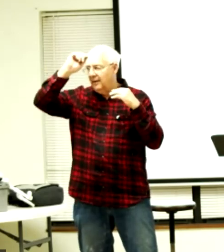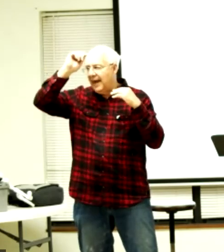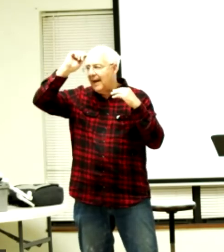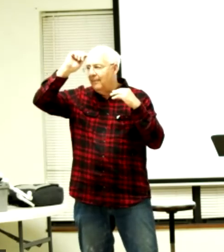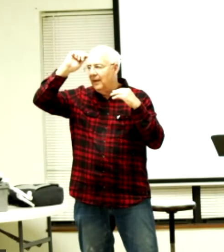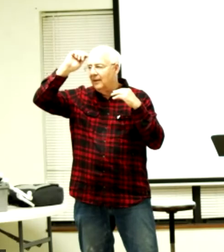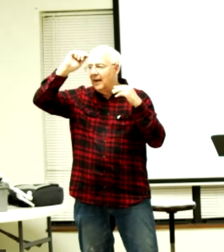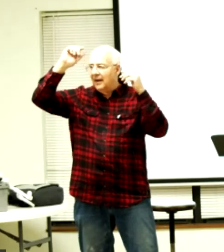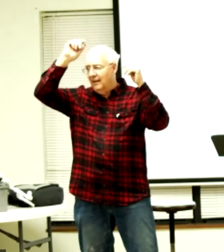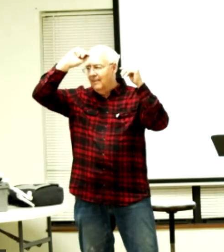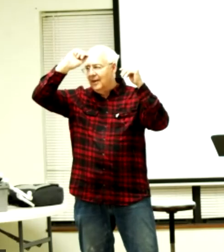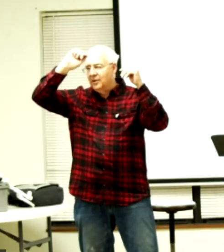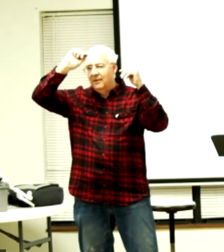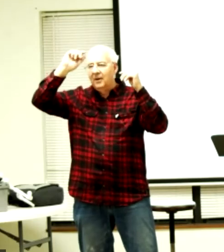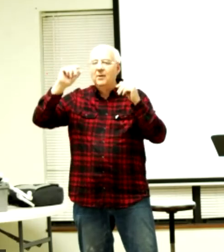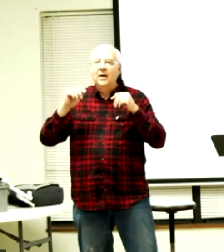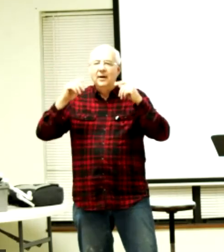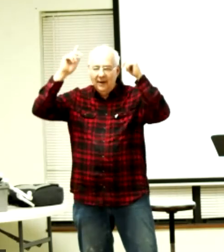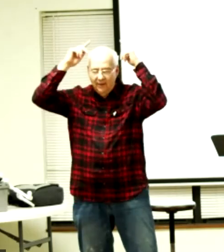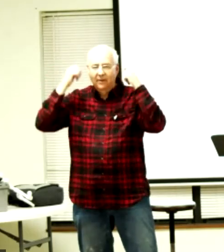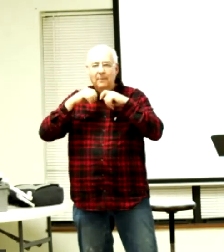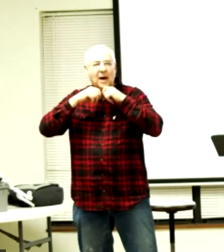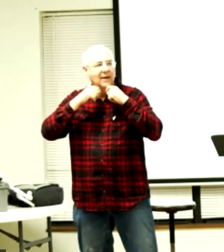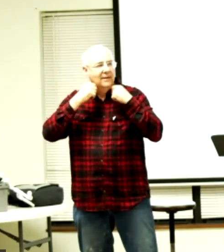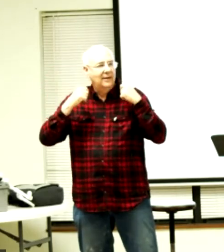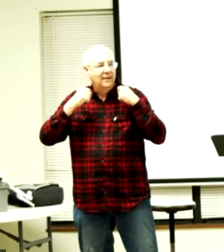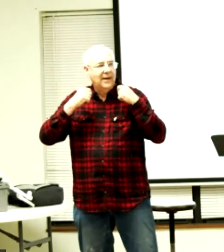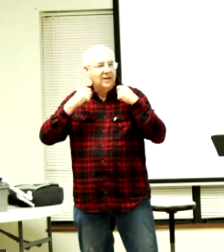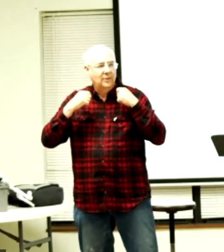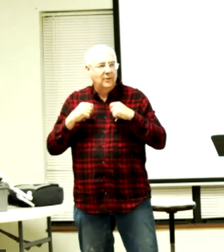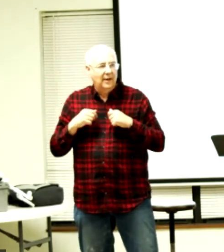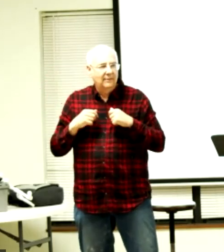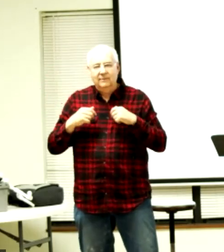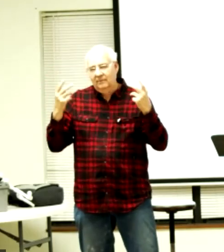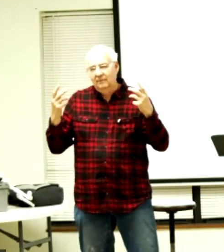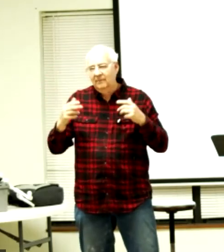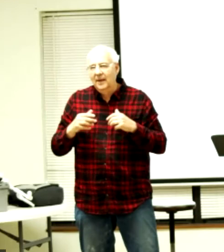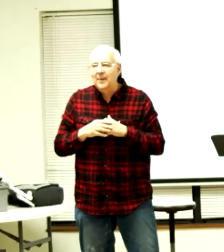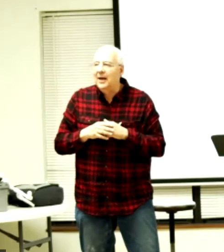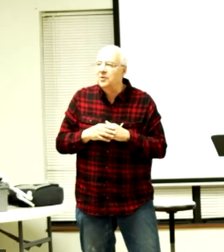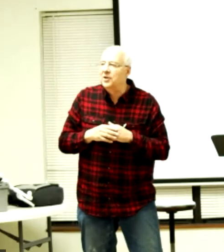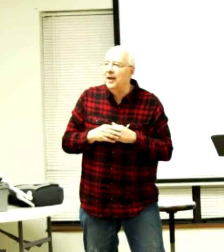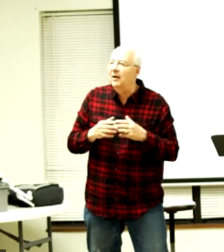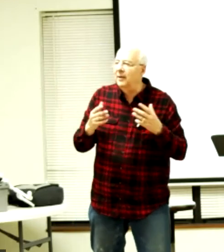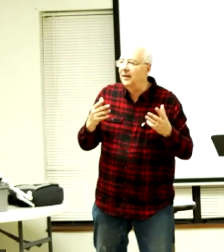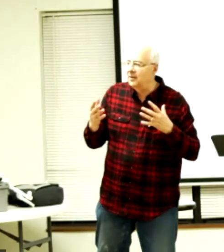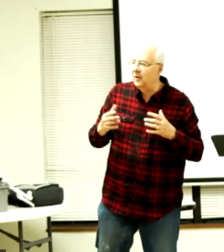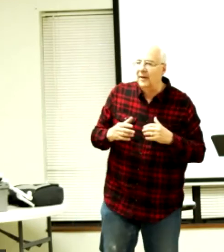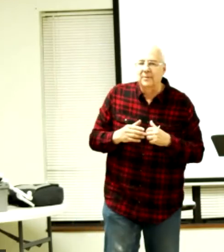the cap that the males typically wear and the bonnet that the ladies would wear. Maybe not as much now, but that's where it comes